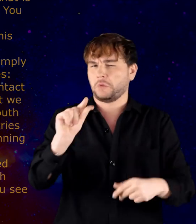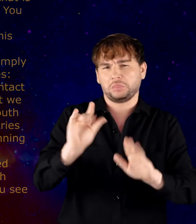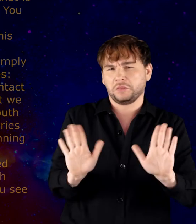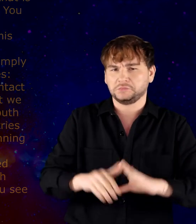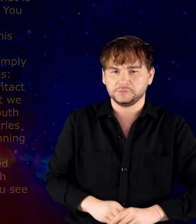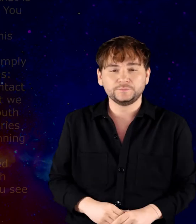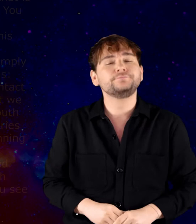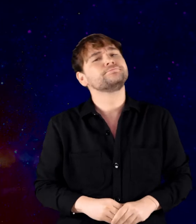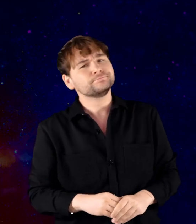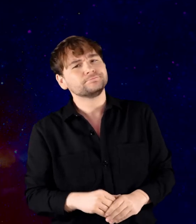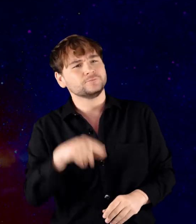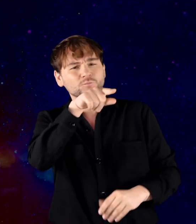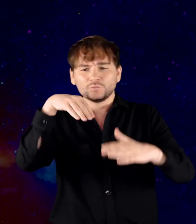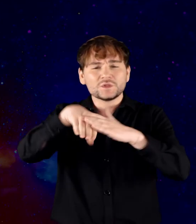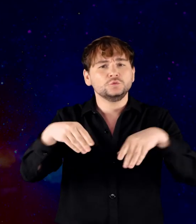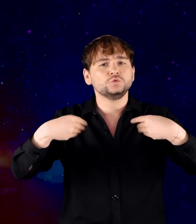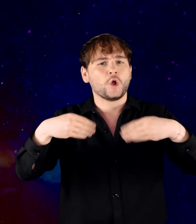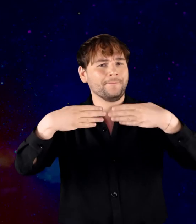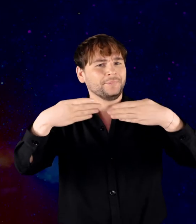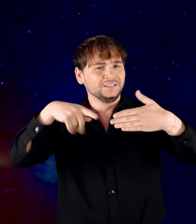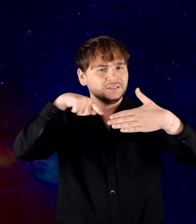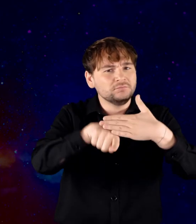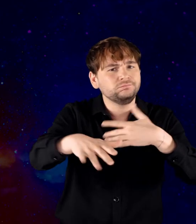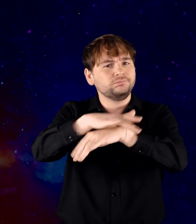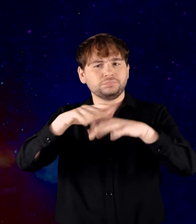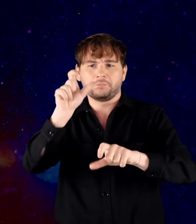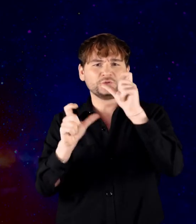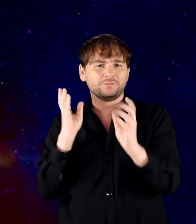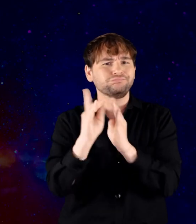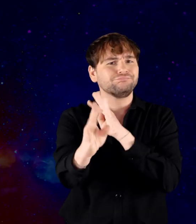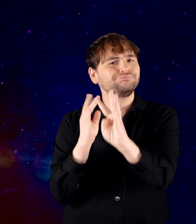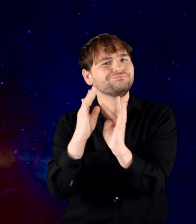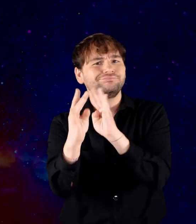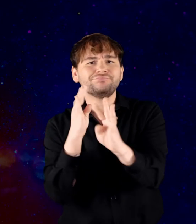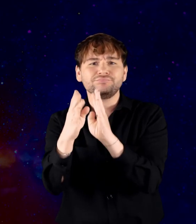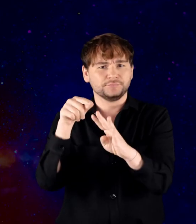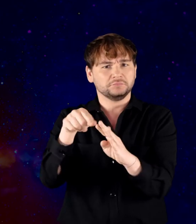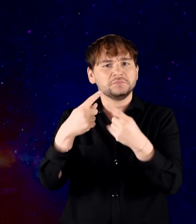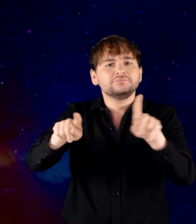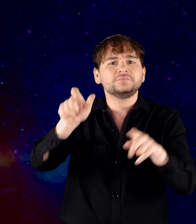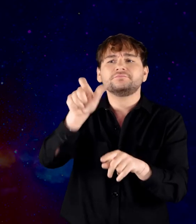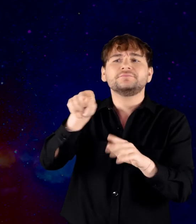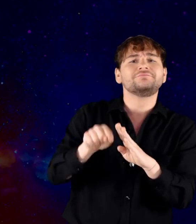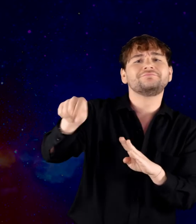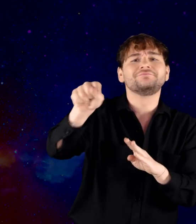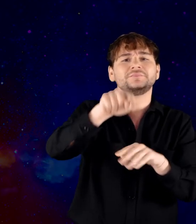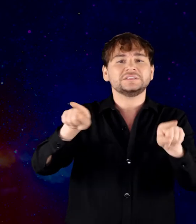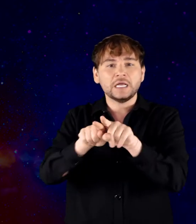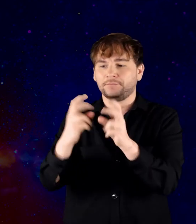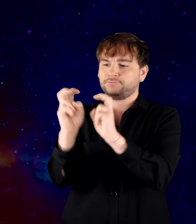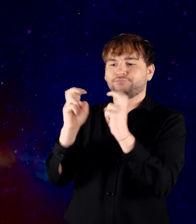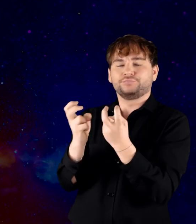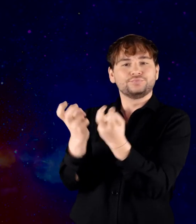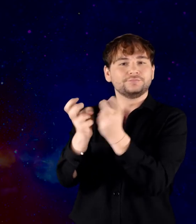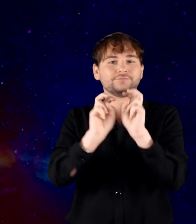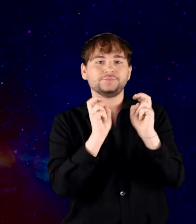with a mask. But maybe for stores where many people show up, or in areas where many